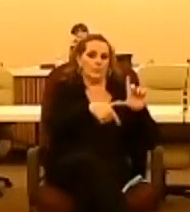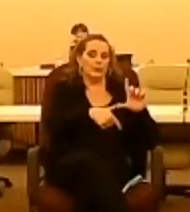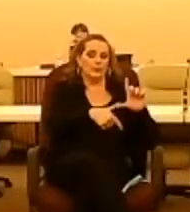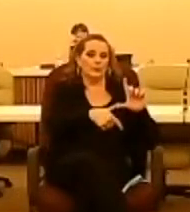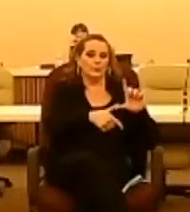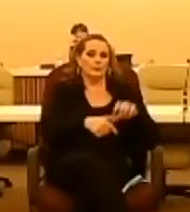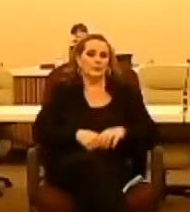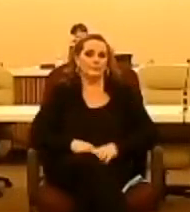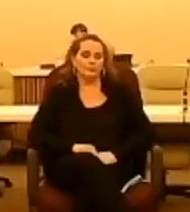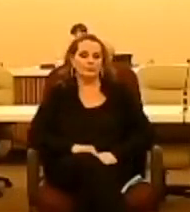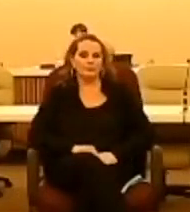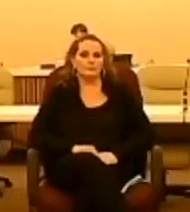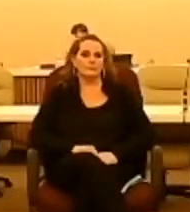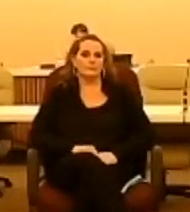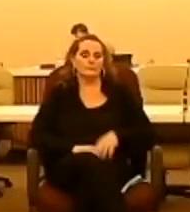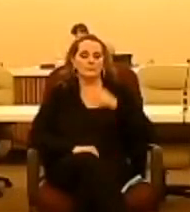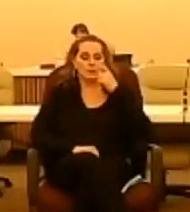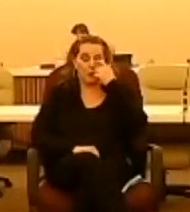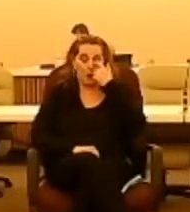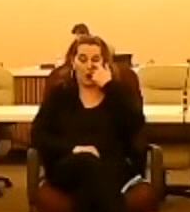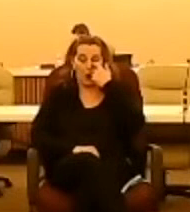expire.